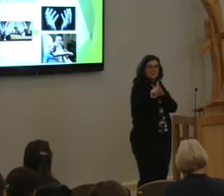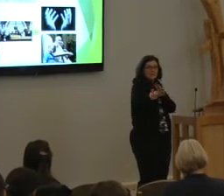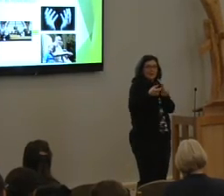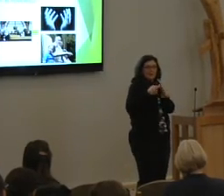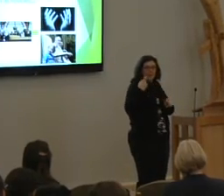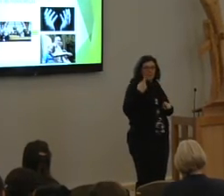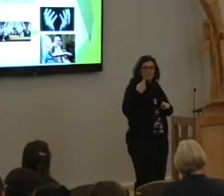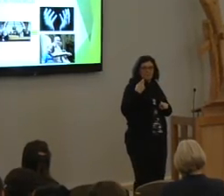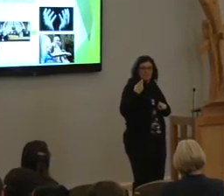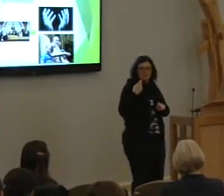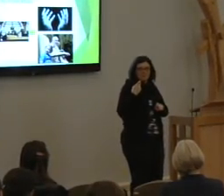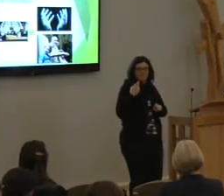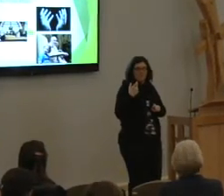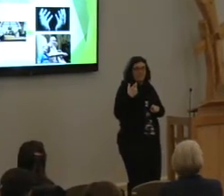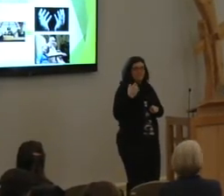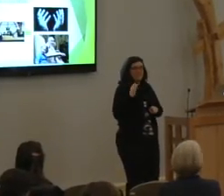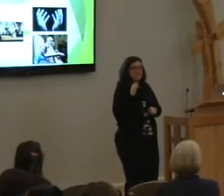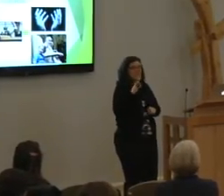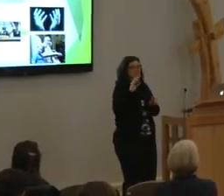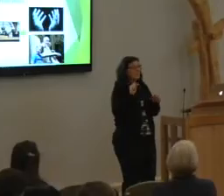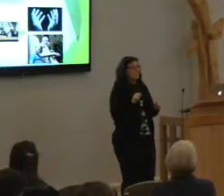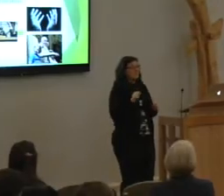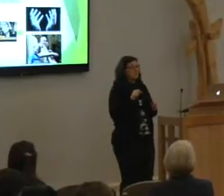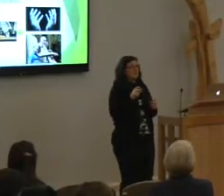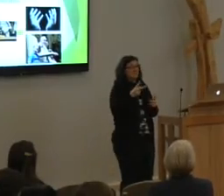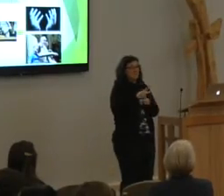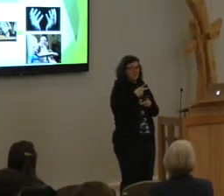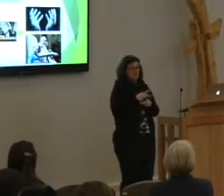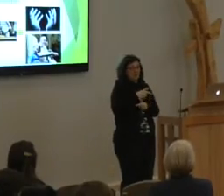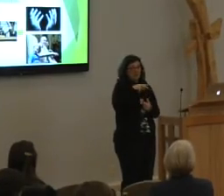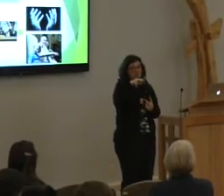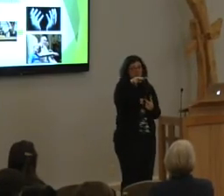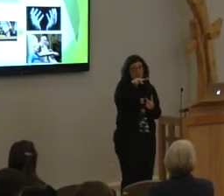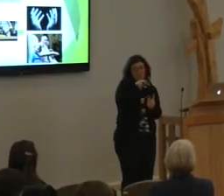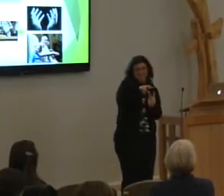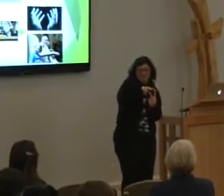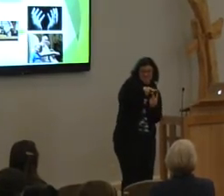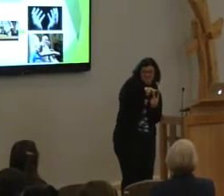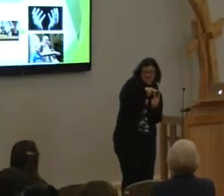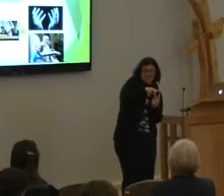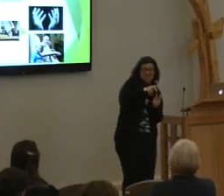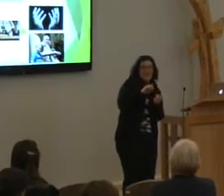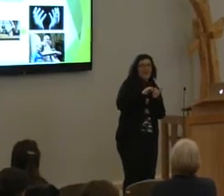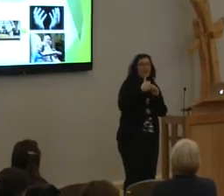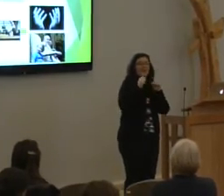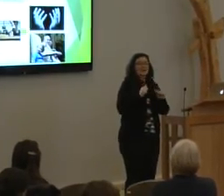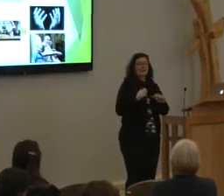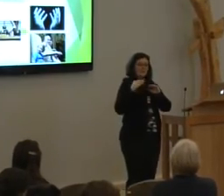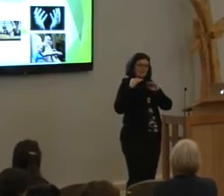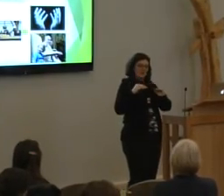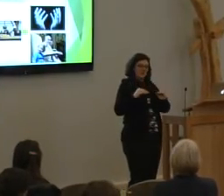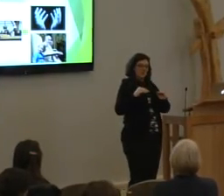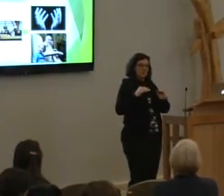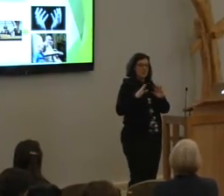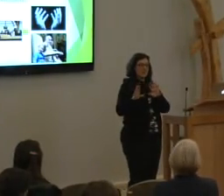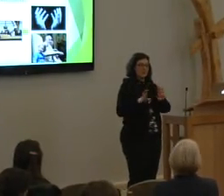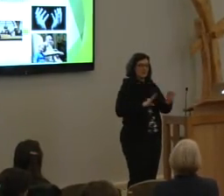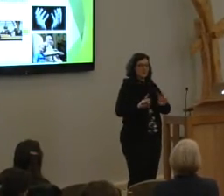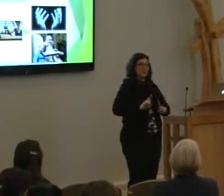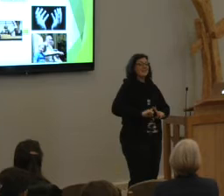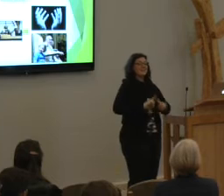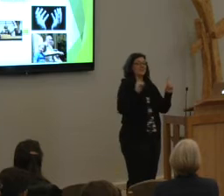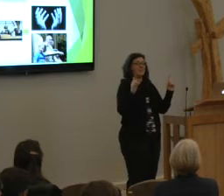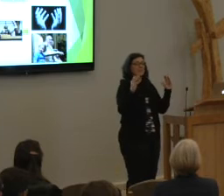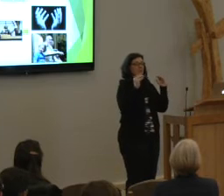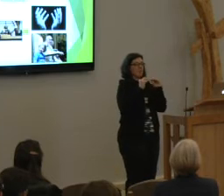two key things. And if you can figure that out, then how can we teach them a behavior that's different, that's